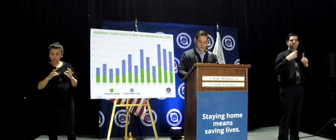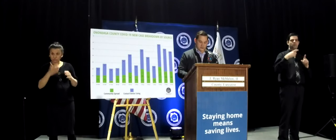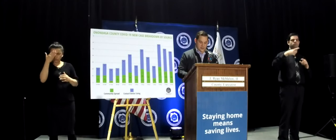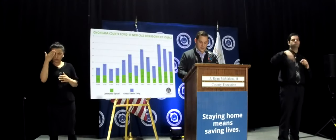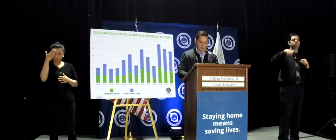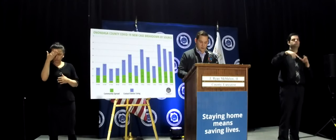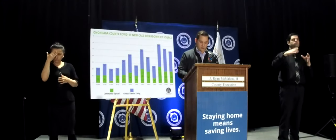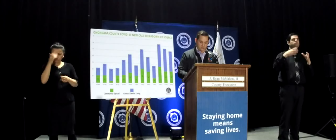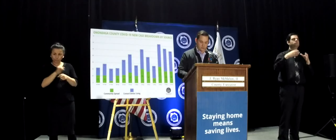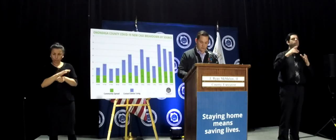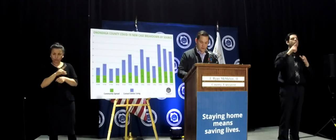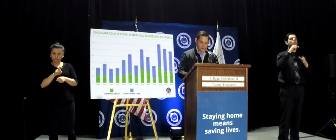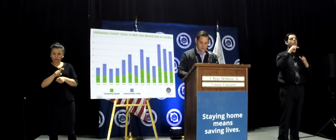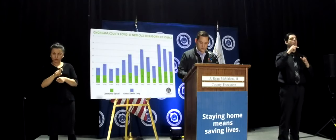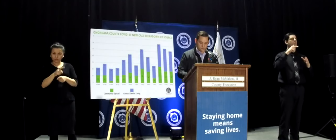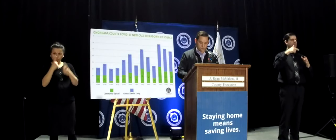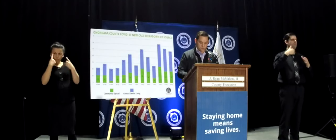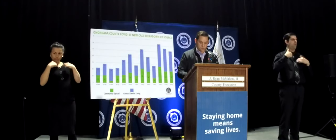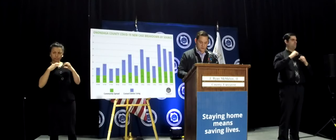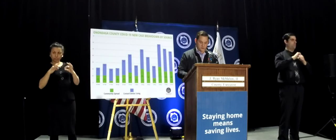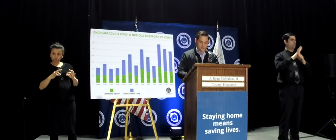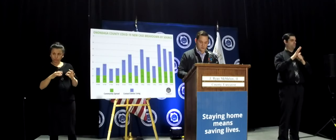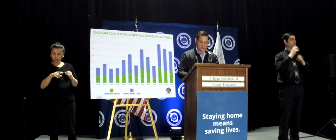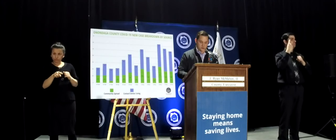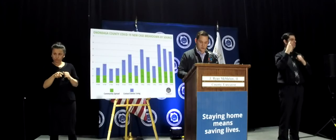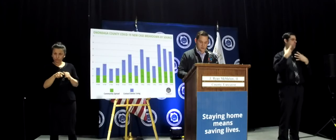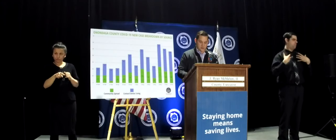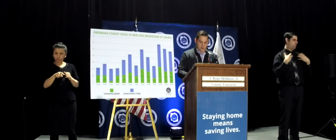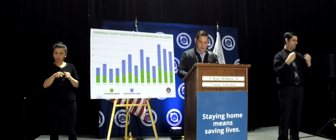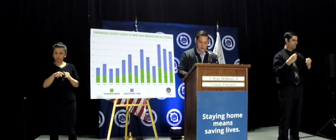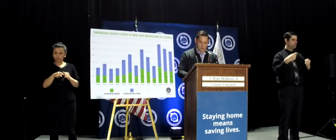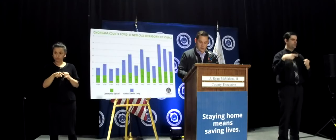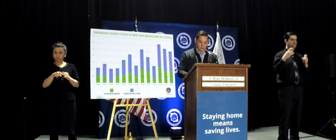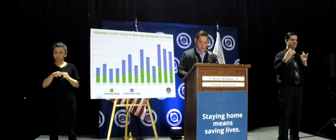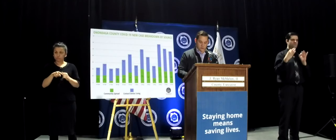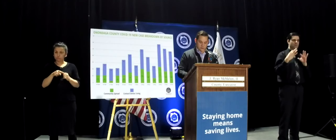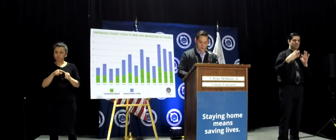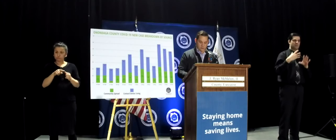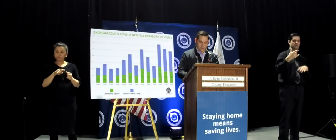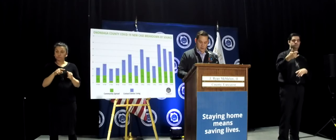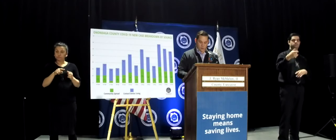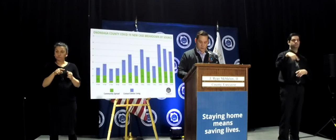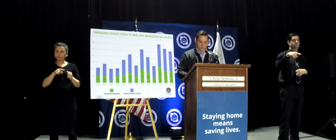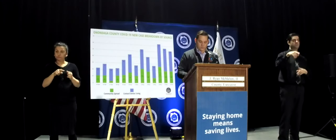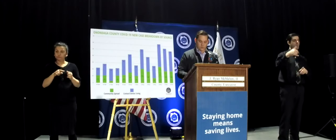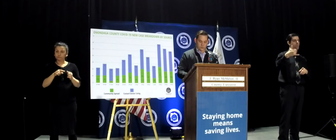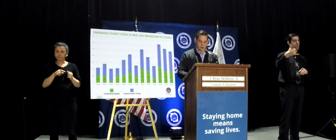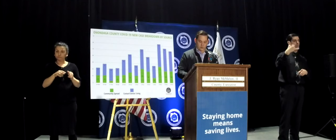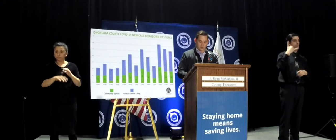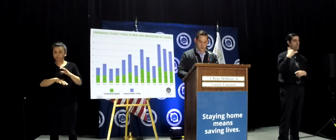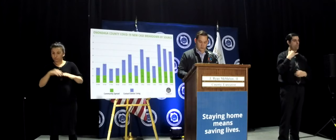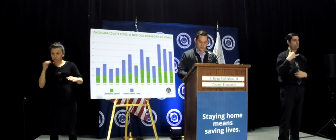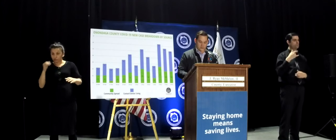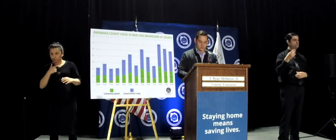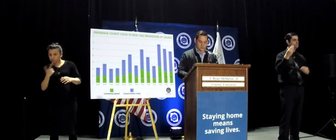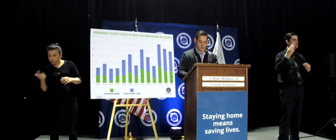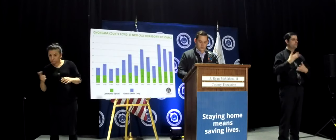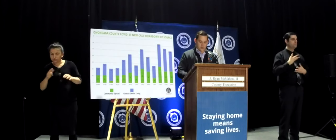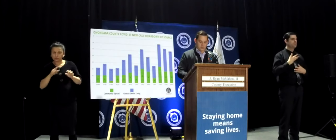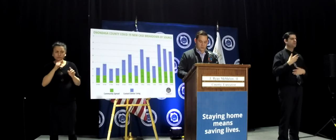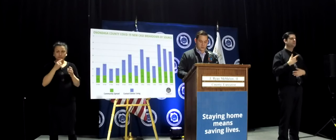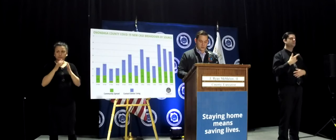our office today. He recovered from the virus, was released from isolation, and he wanted to personally tell me how wonderful our health department